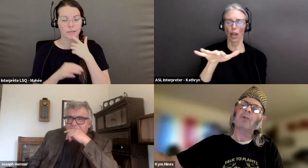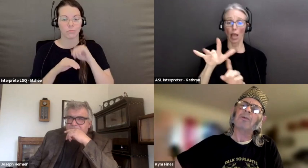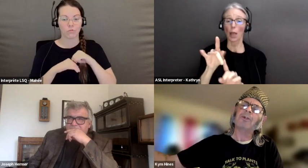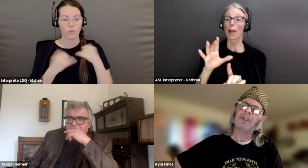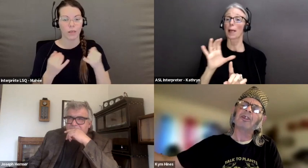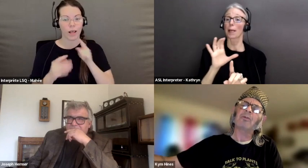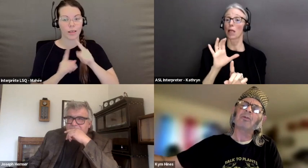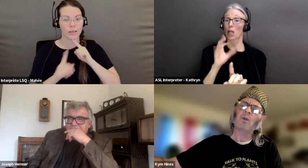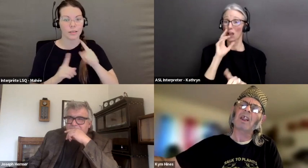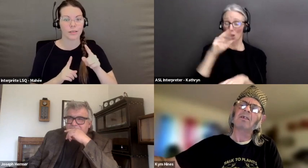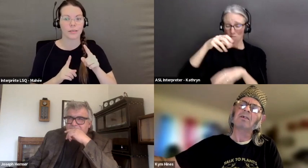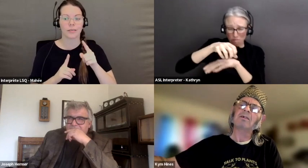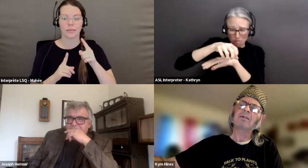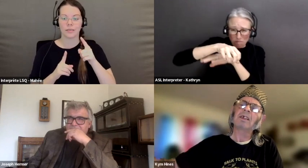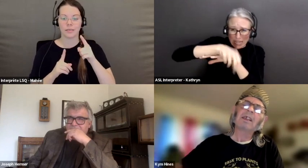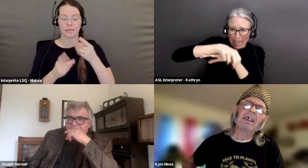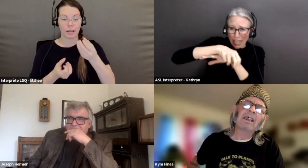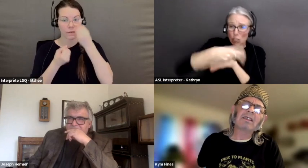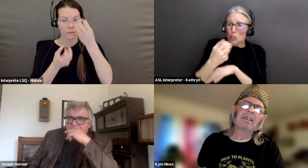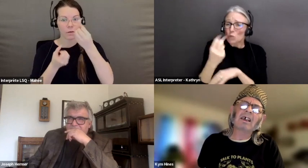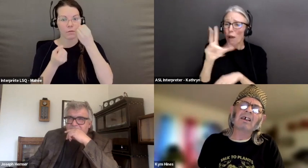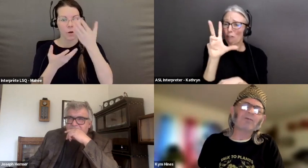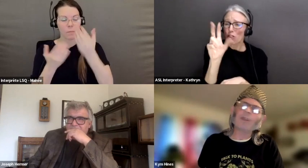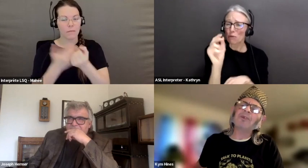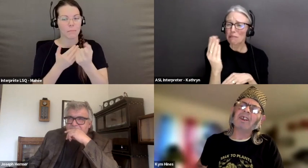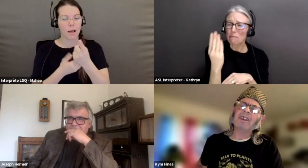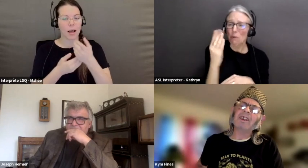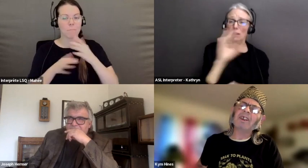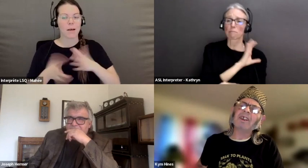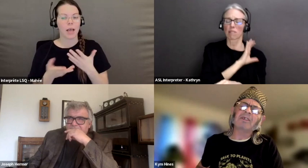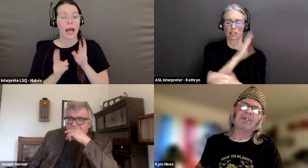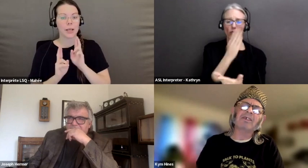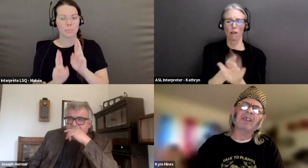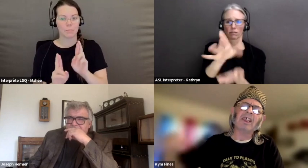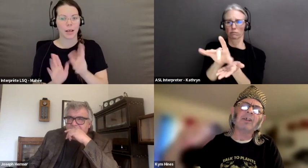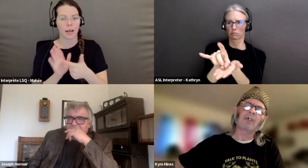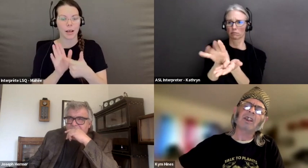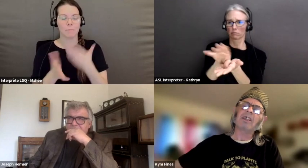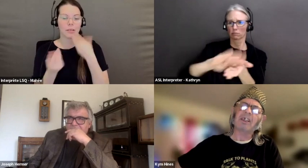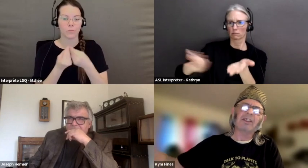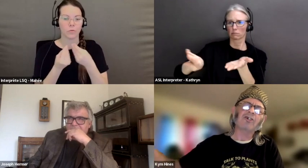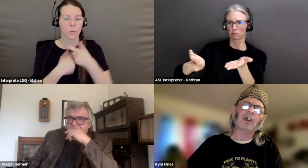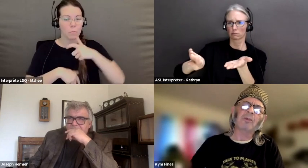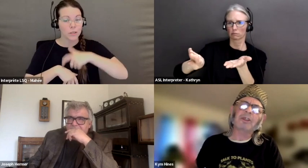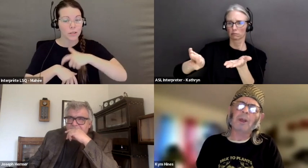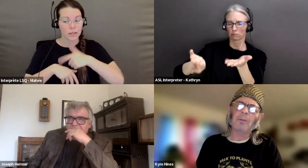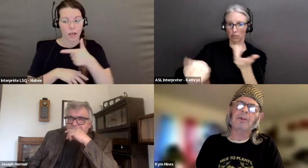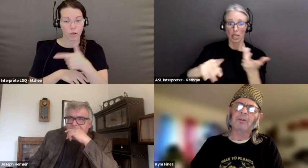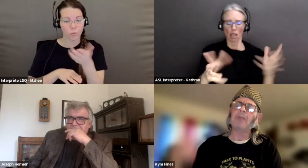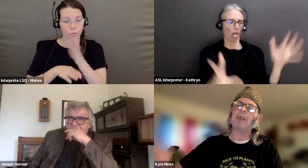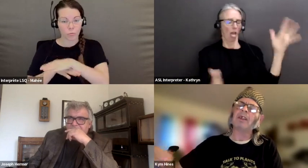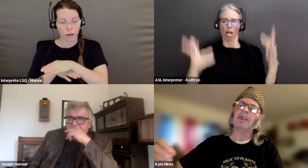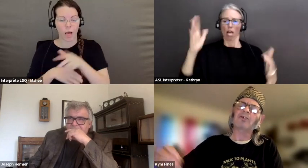at 12:30 in the morning. And very upsetting to hear about this. And he ended up running, and they shot him with